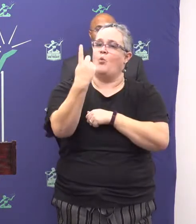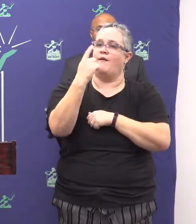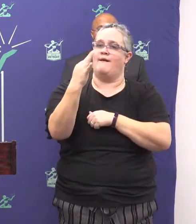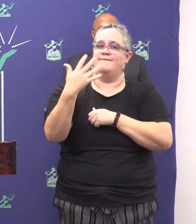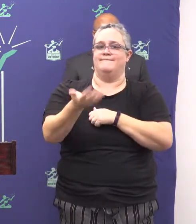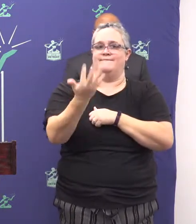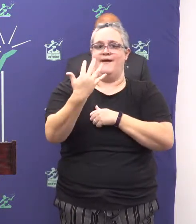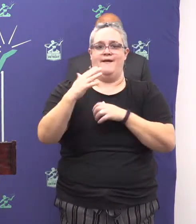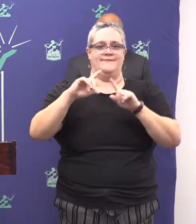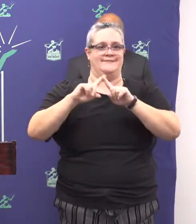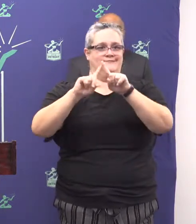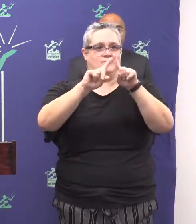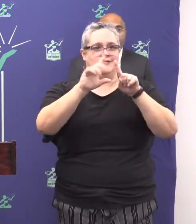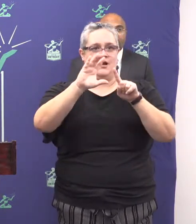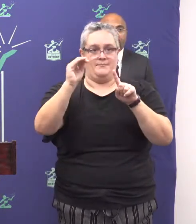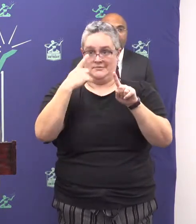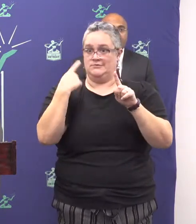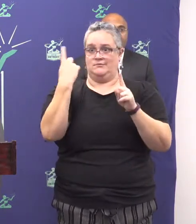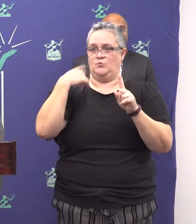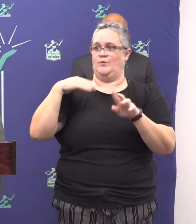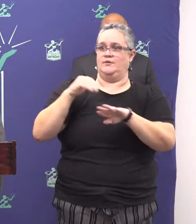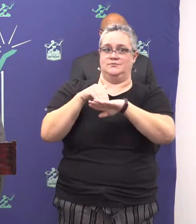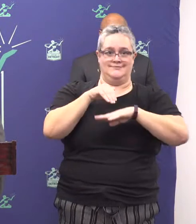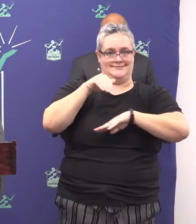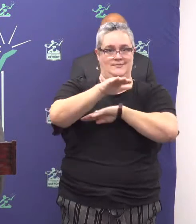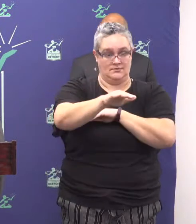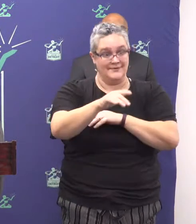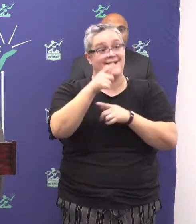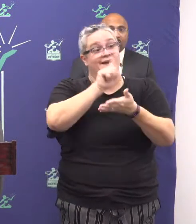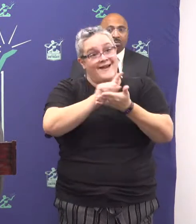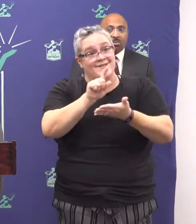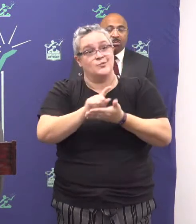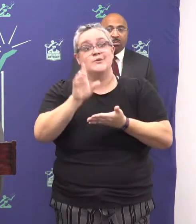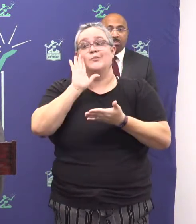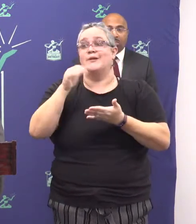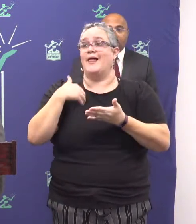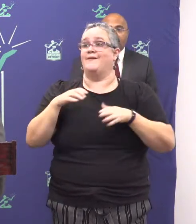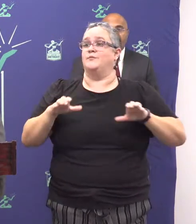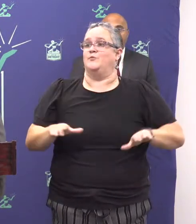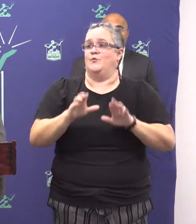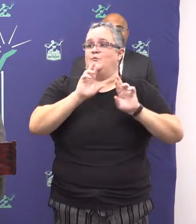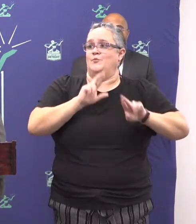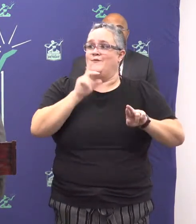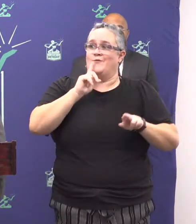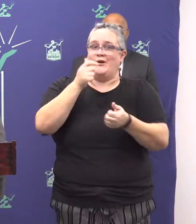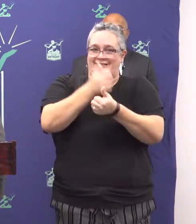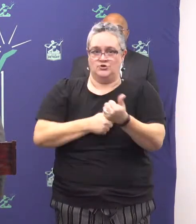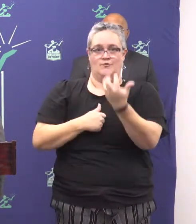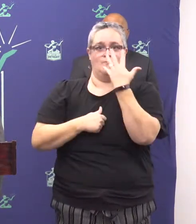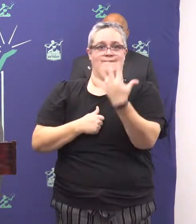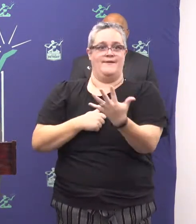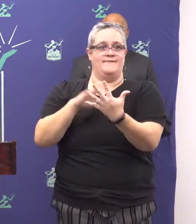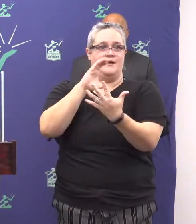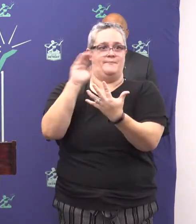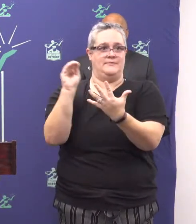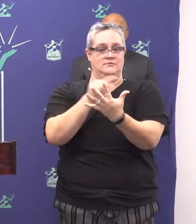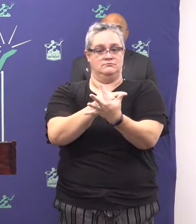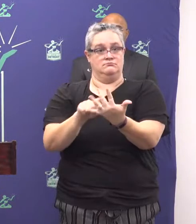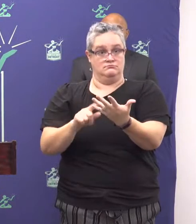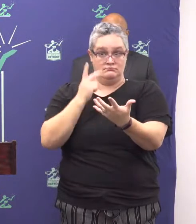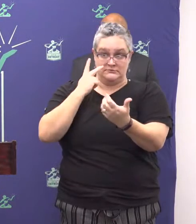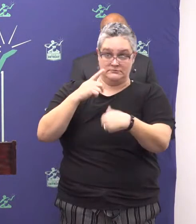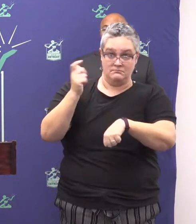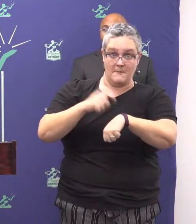five companies. Every week, there will be a performance report on each of the five companies, on